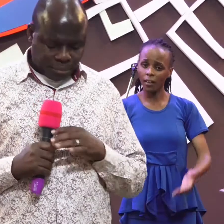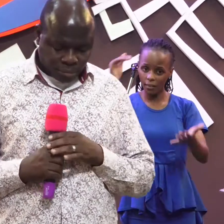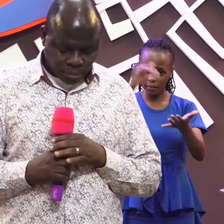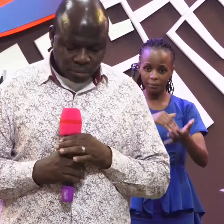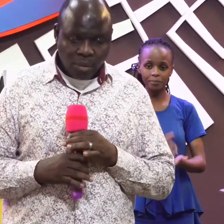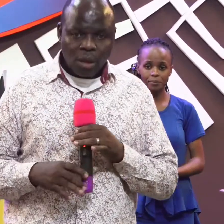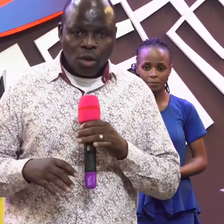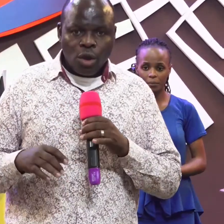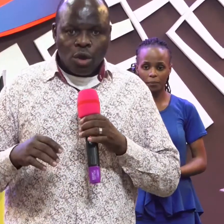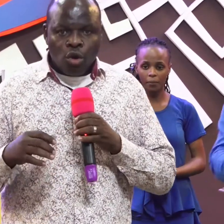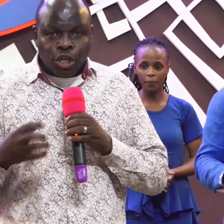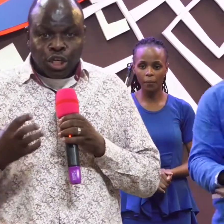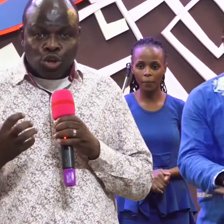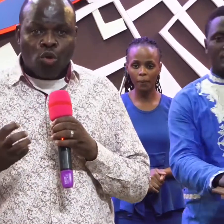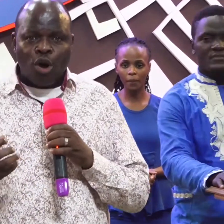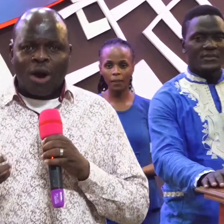I repeat myself.